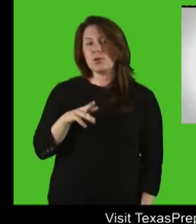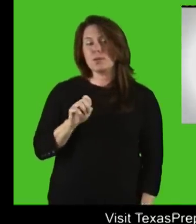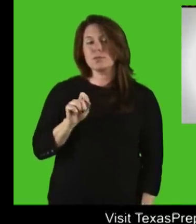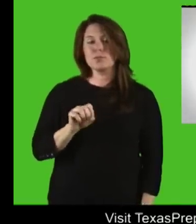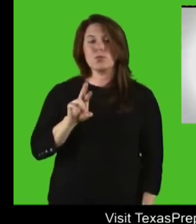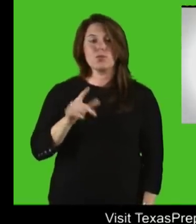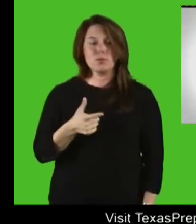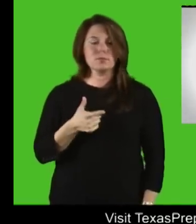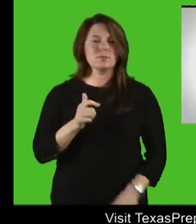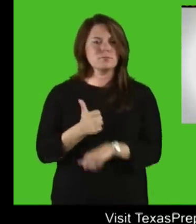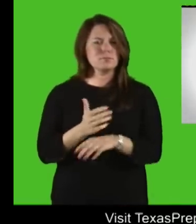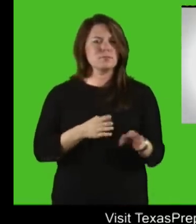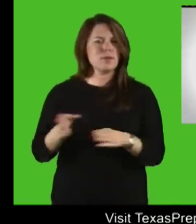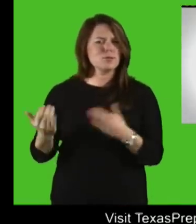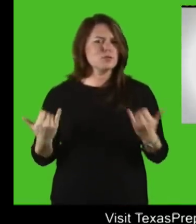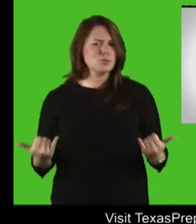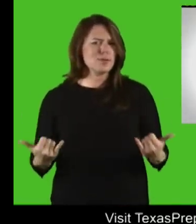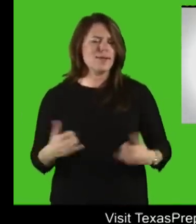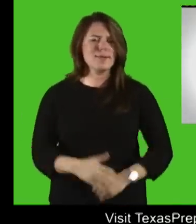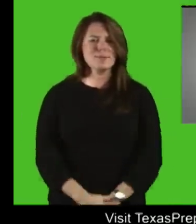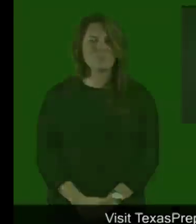Visit texasprepares.org and make a plan today.